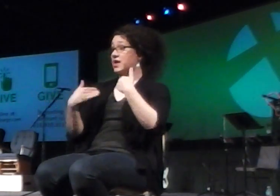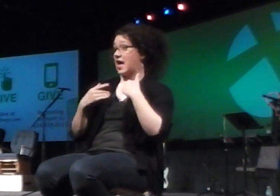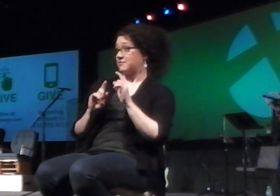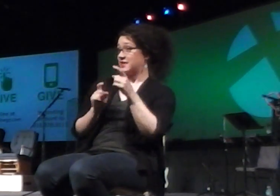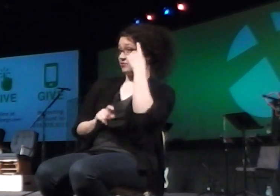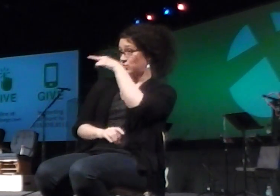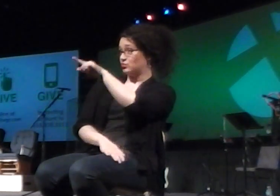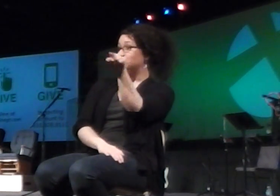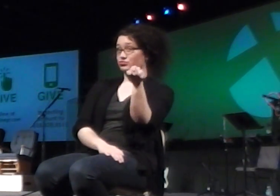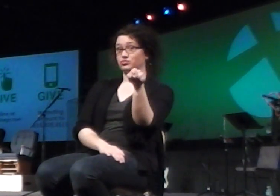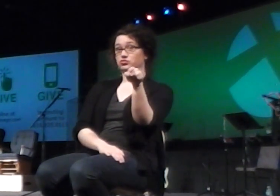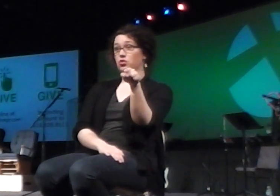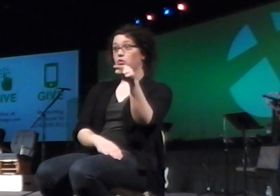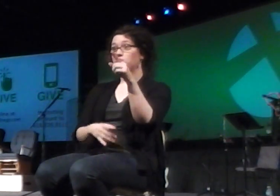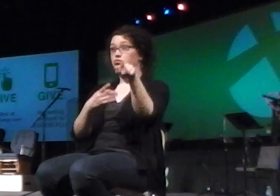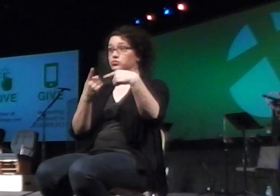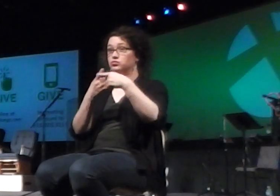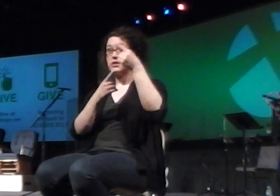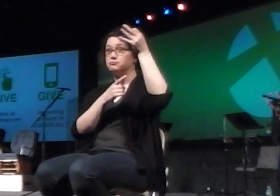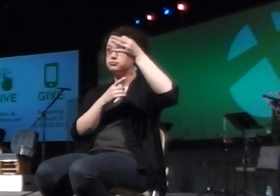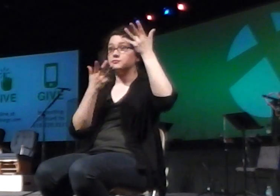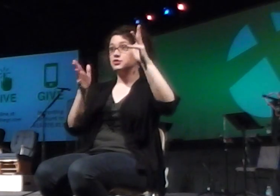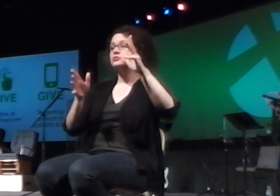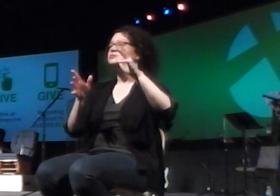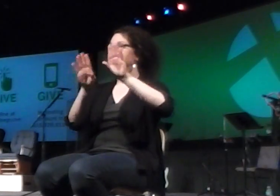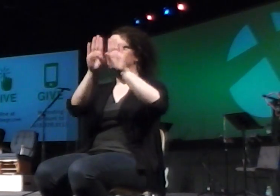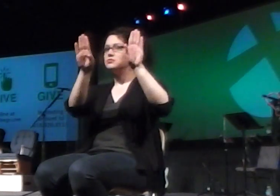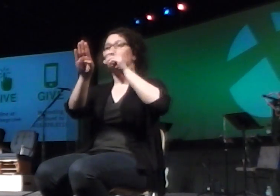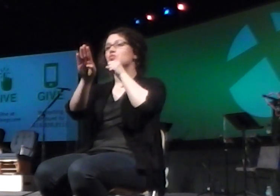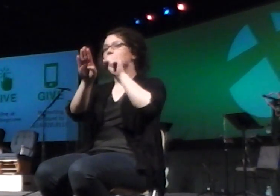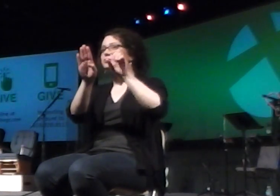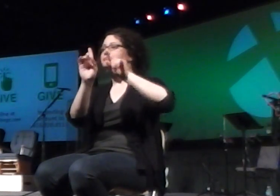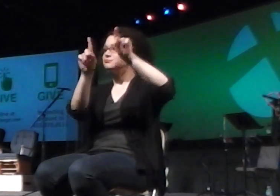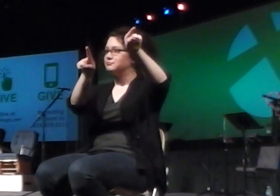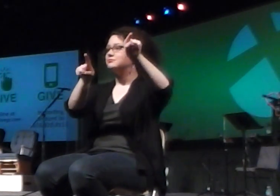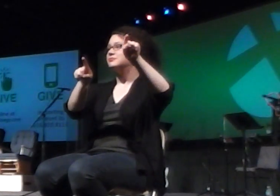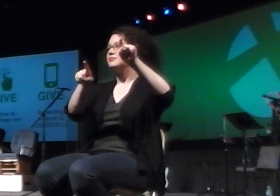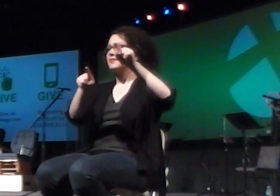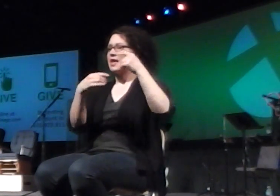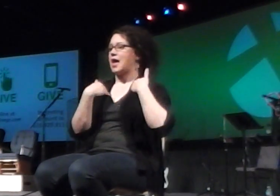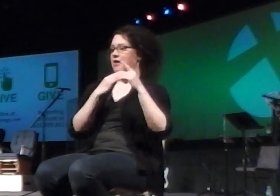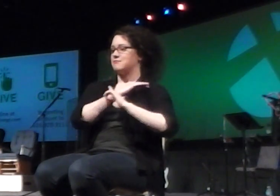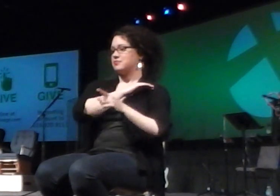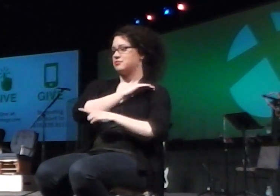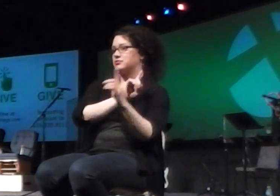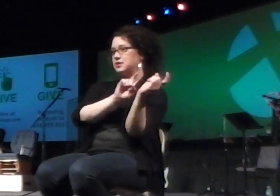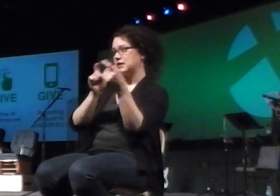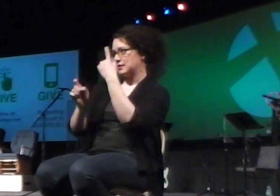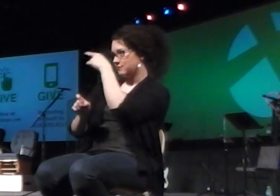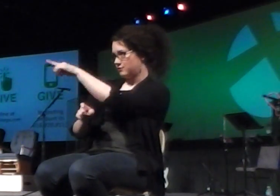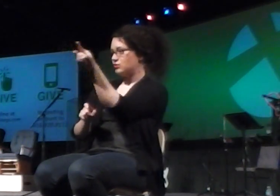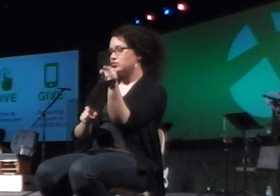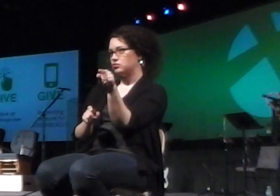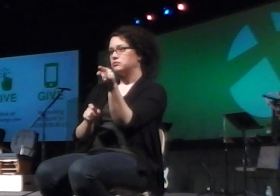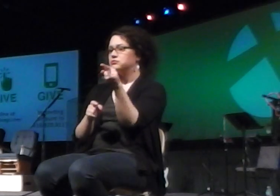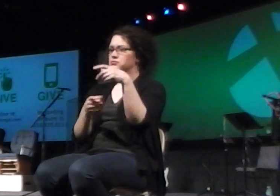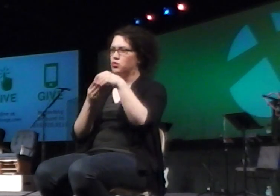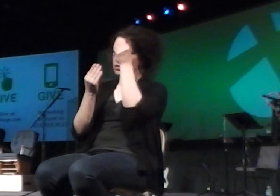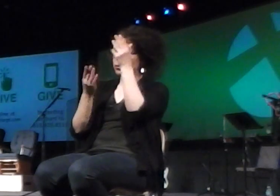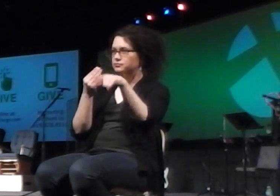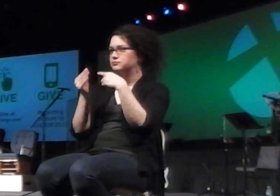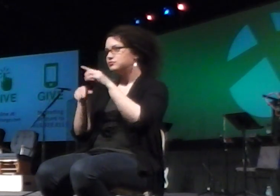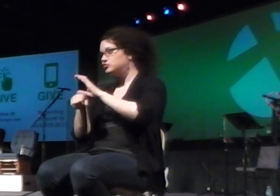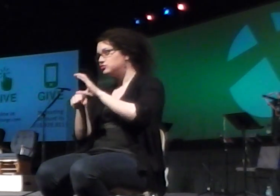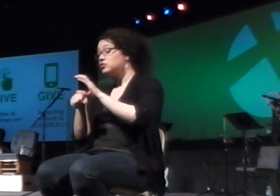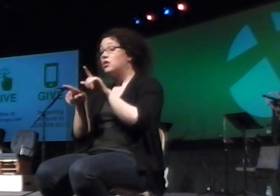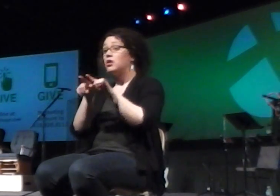if you make your way out to that orange wall over there, we have a little bag that tells you a little bit more about Frontline, about what's going on here. And after the second service, right after this service,